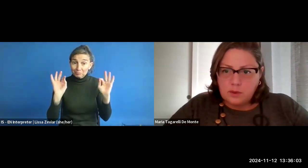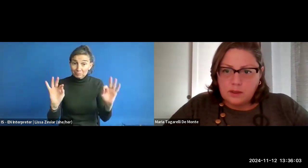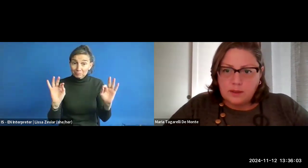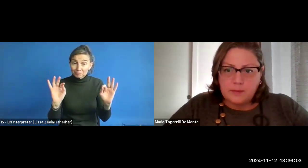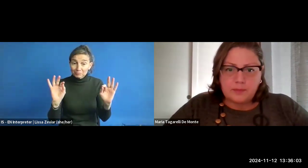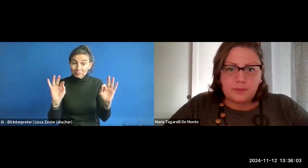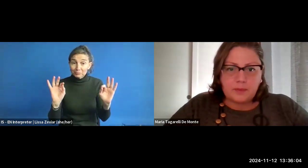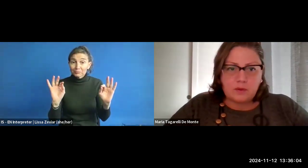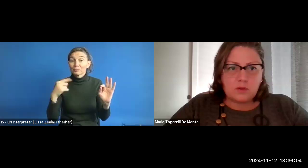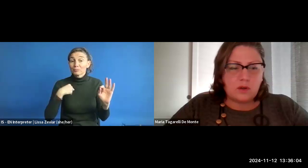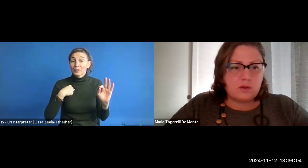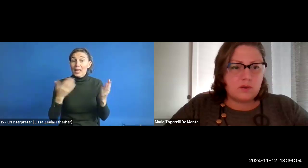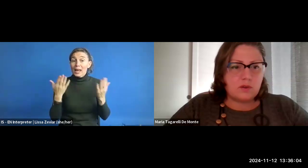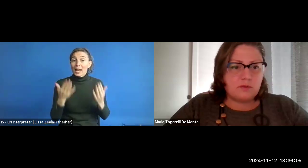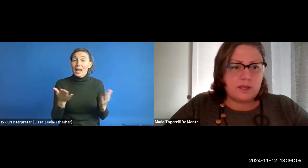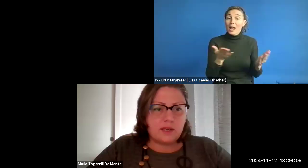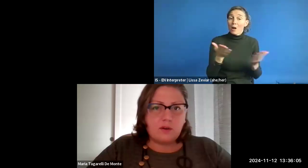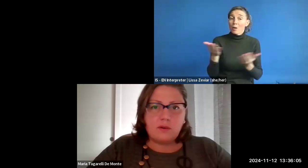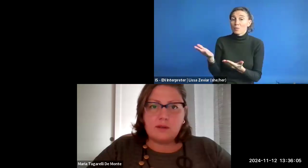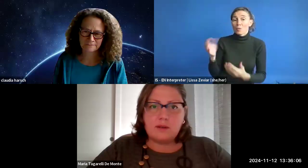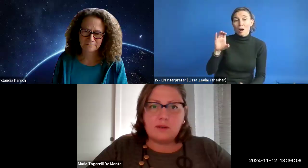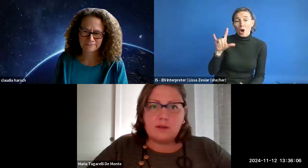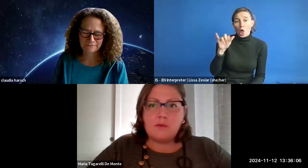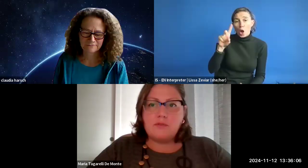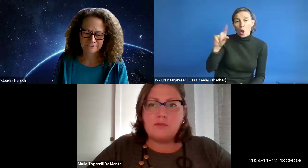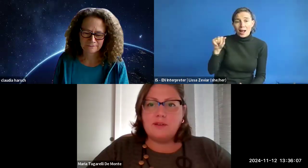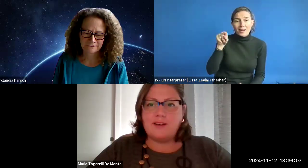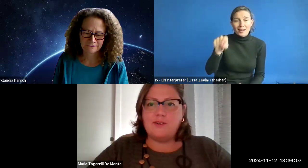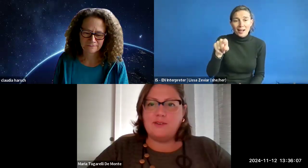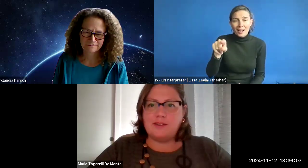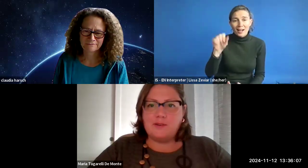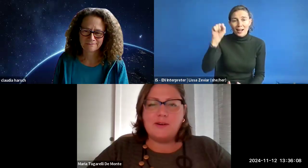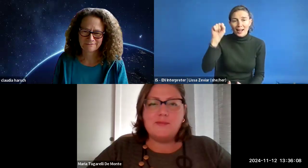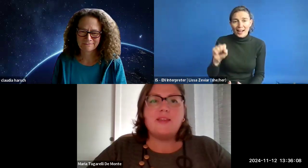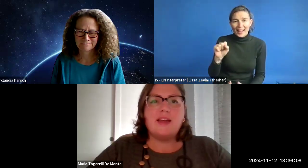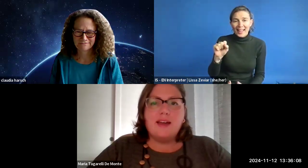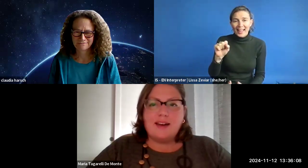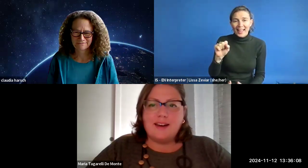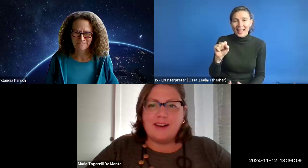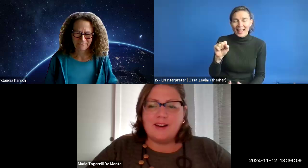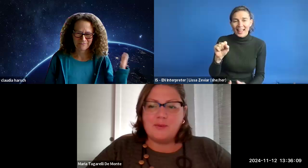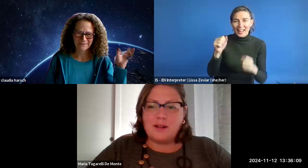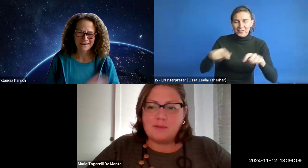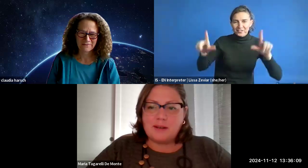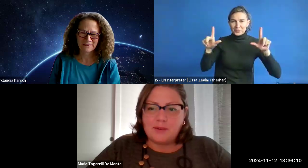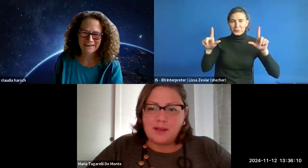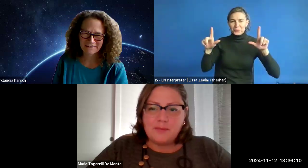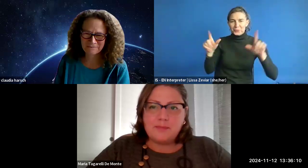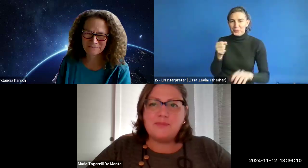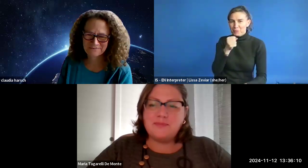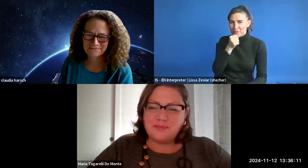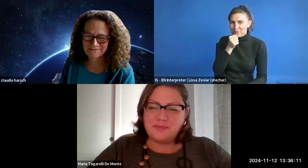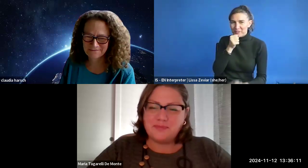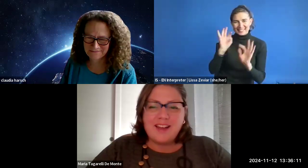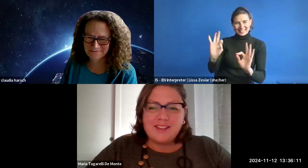Harsch to turn on her video and microphone. Hello, there you are. Welcome, Maria.